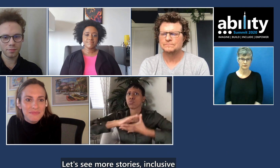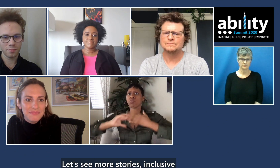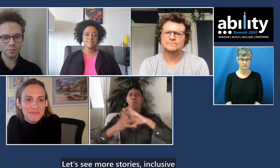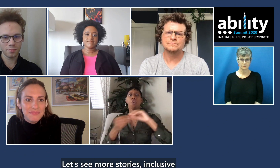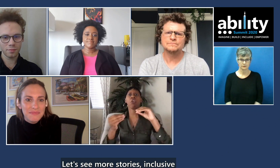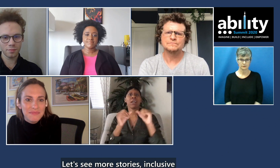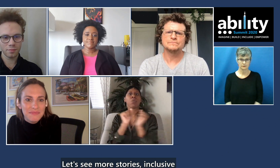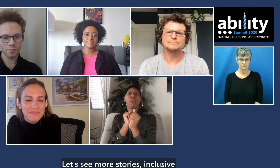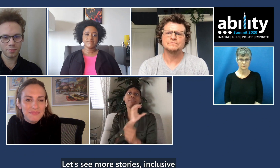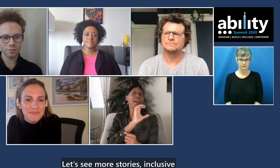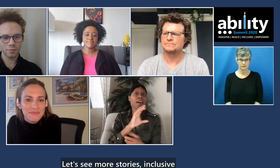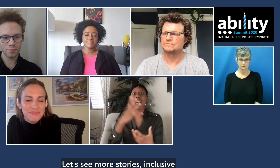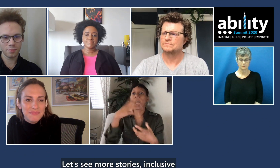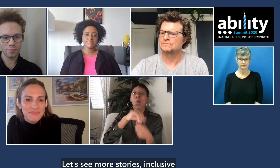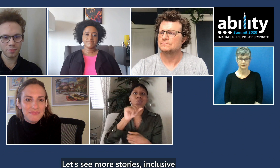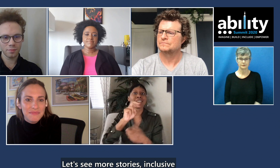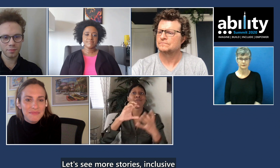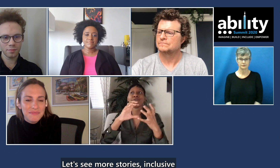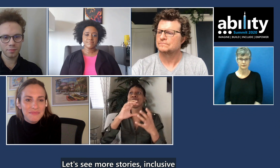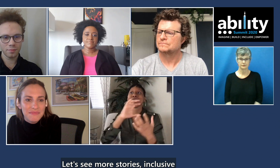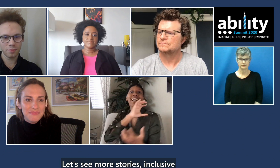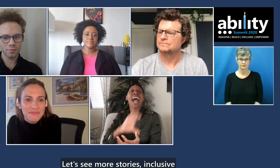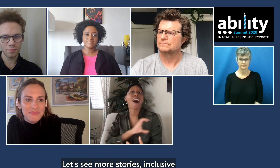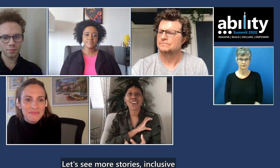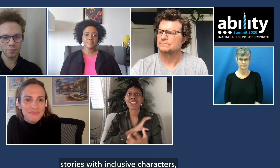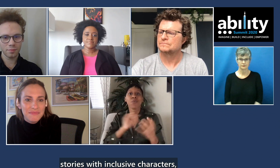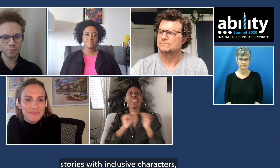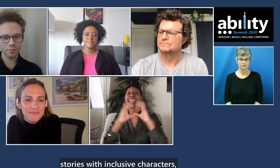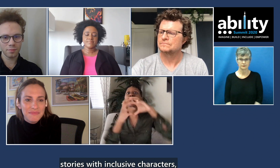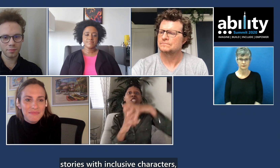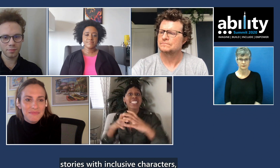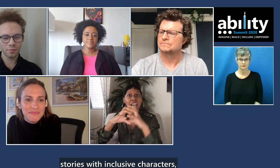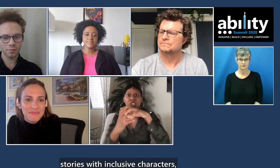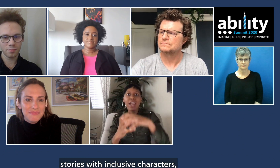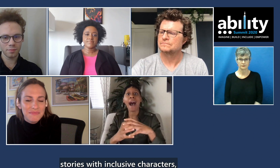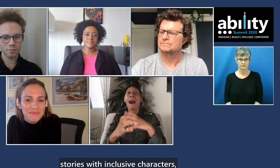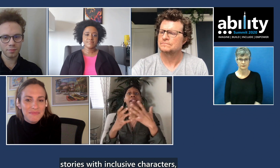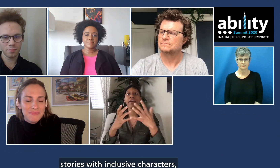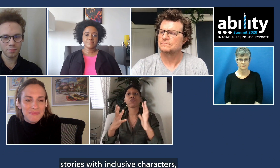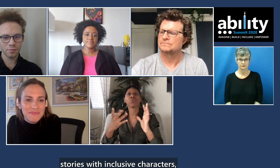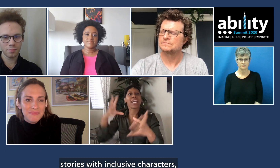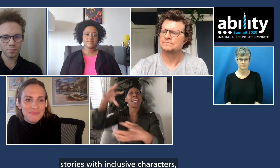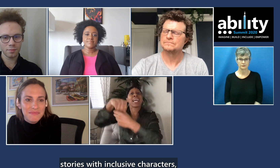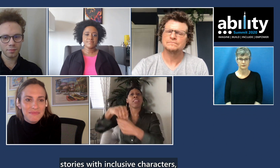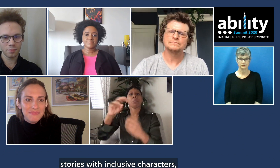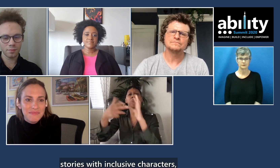stories, inclusive stories with inclusive characters, with